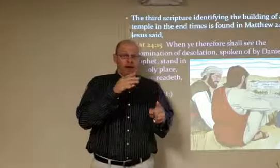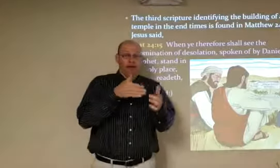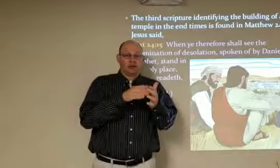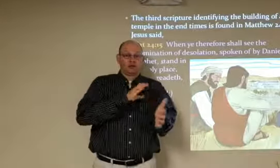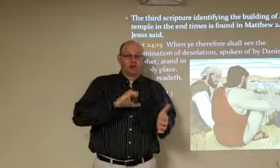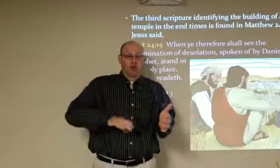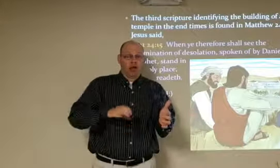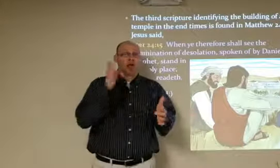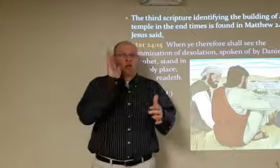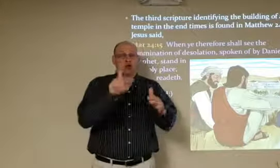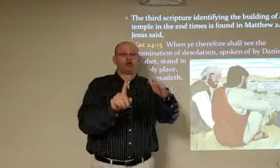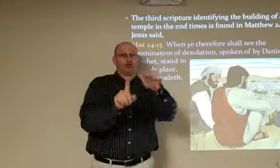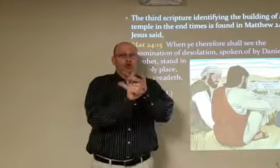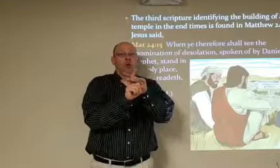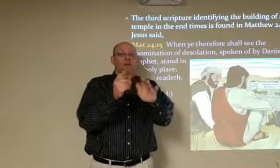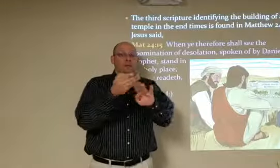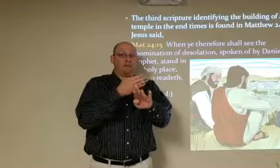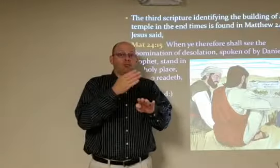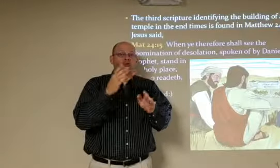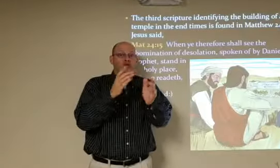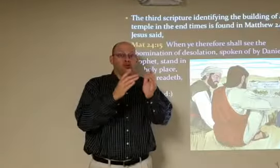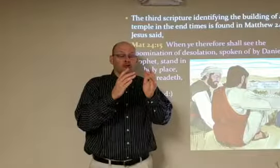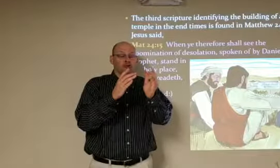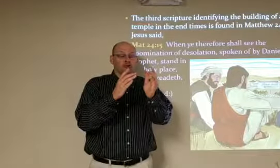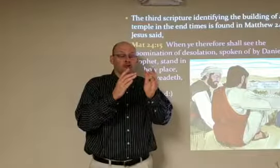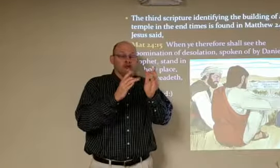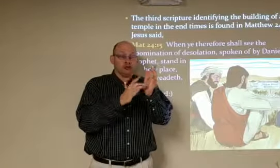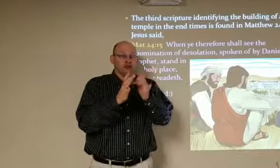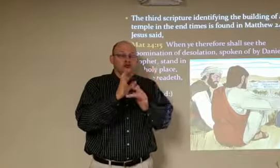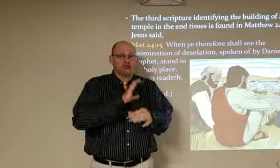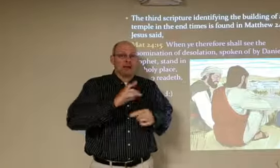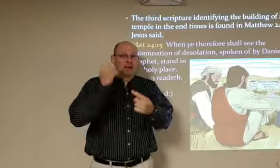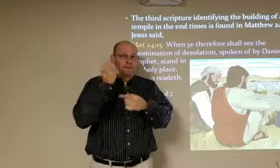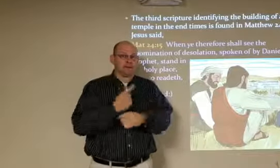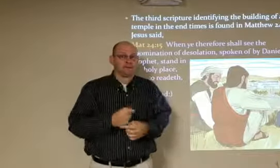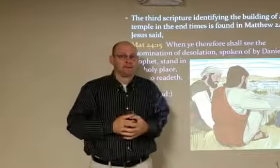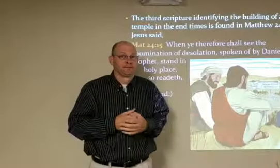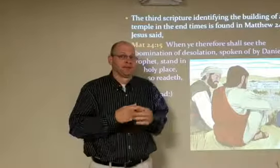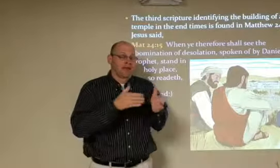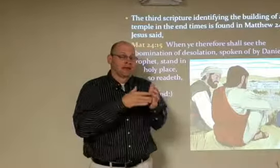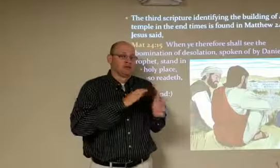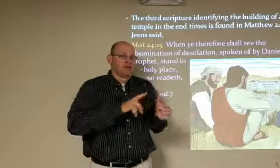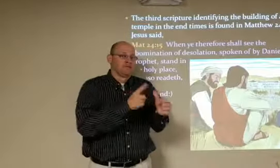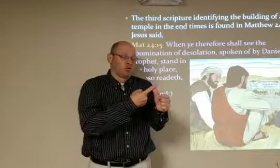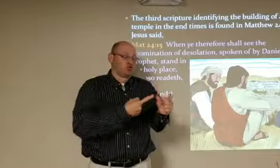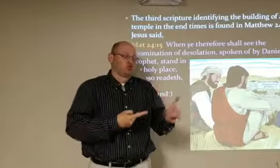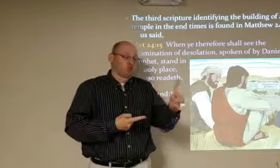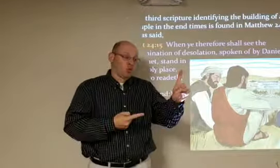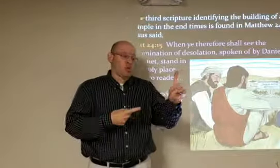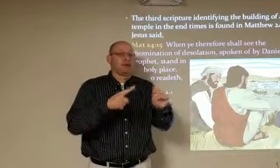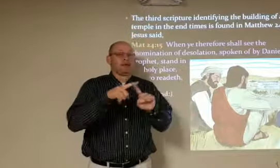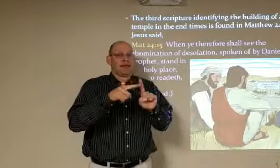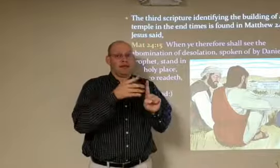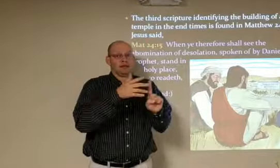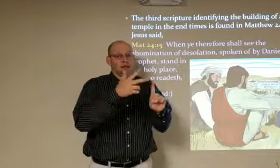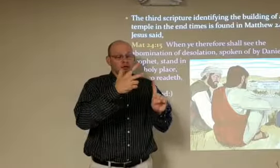The Antichrist will show before Jesus Christ appearing, the